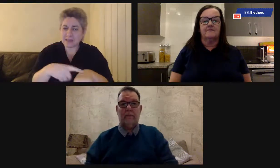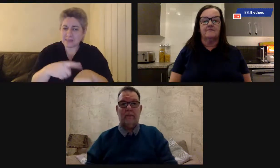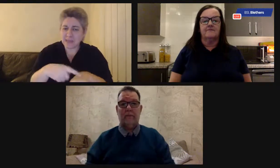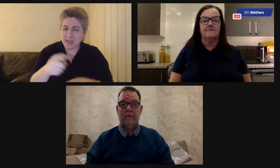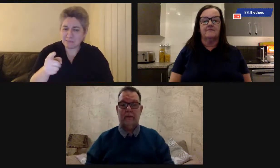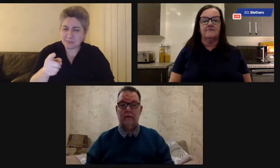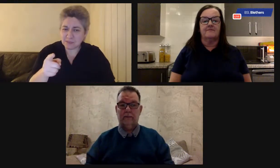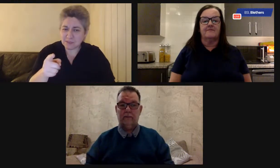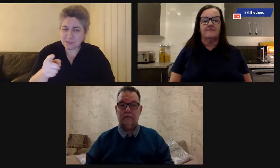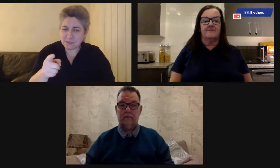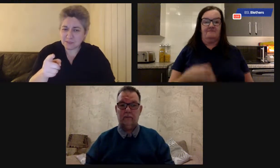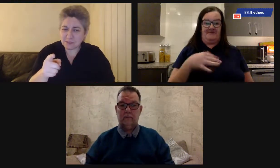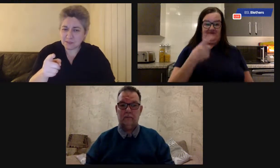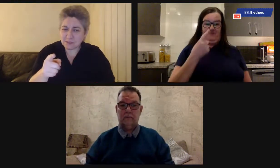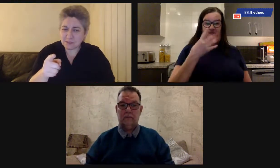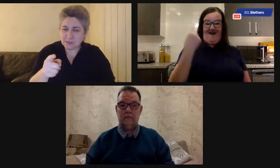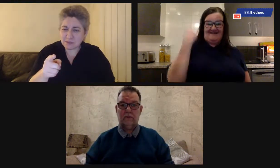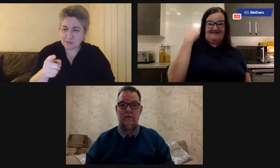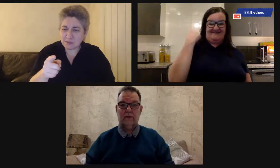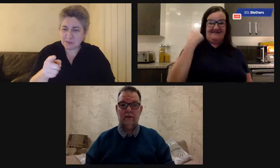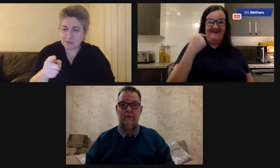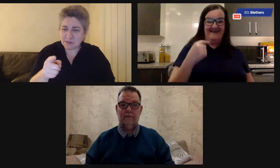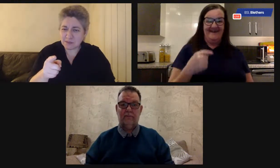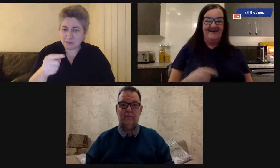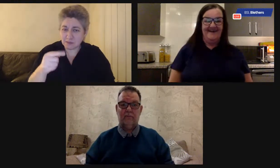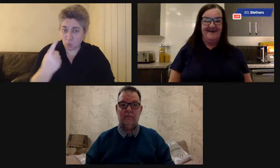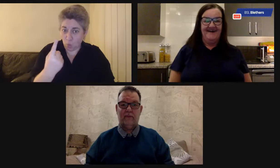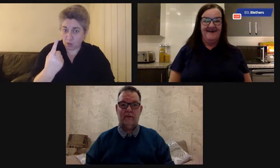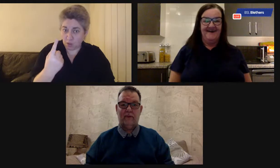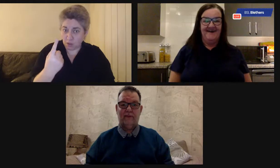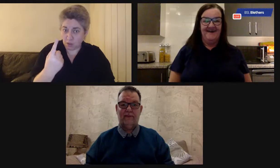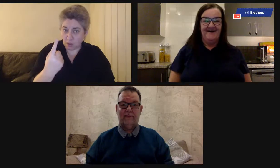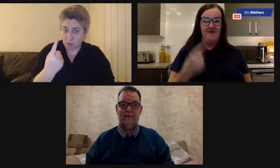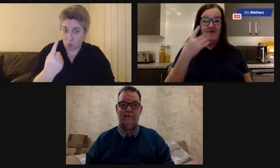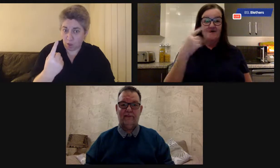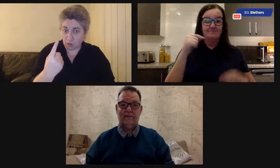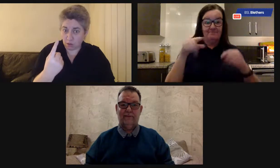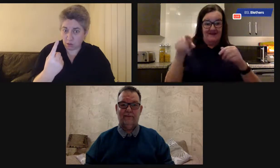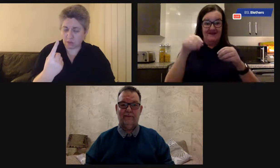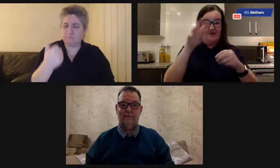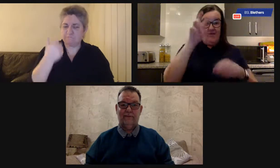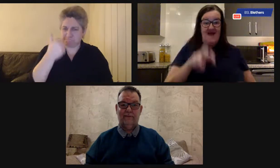there for 11 years. And how many years have you been? Um, well,